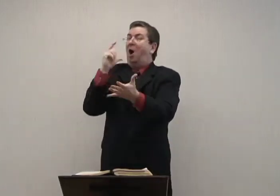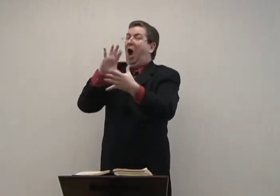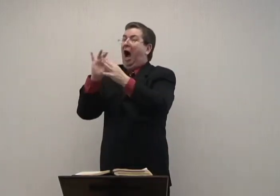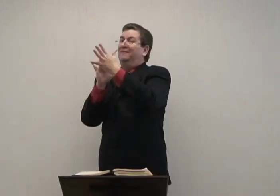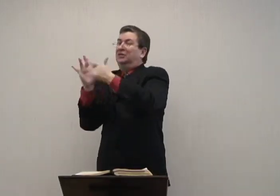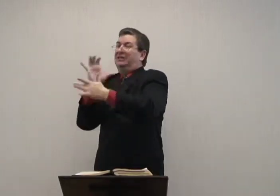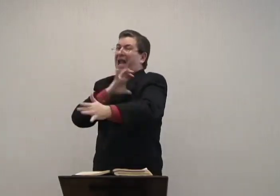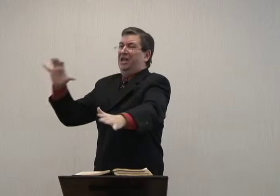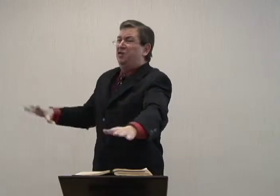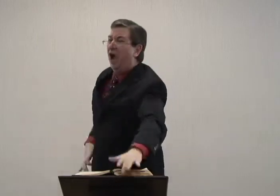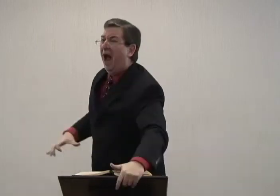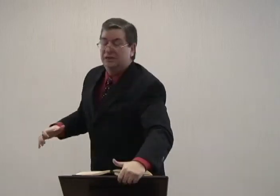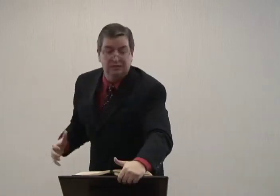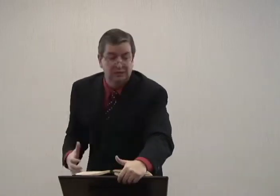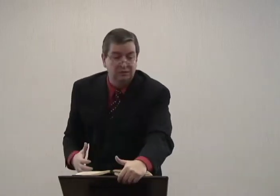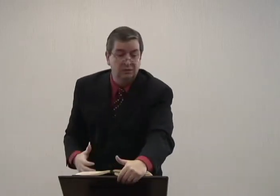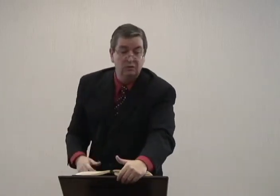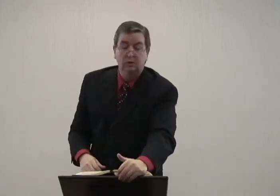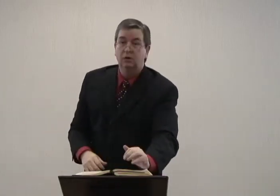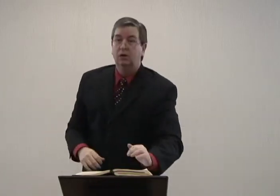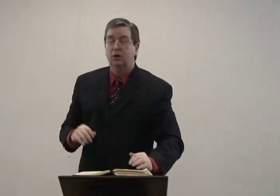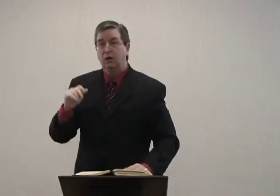You have heard the gospel of Jesus Christ.